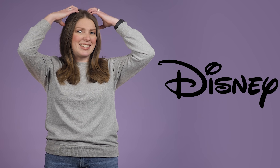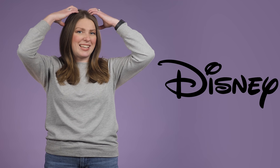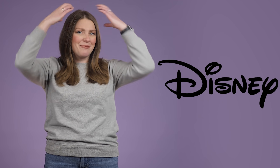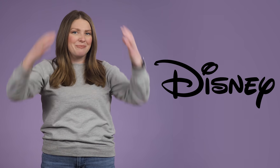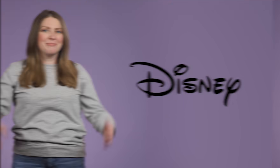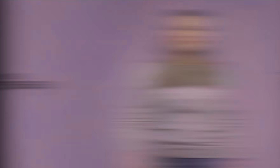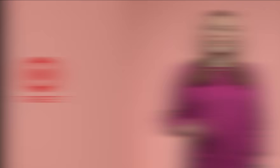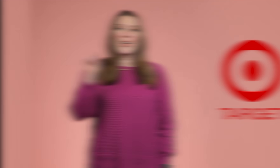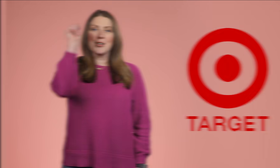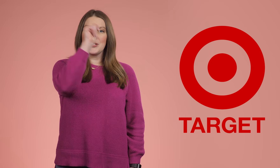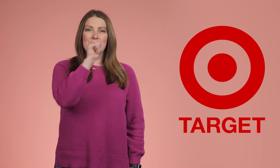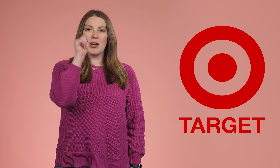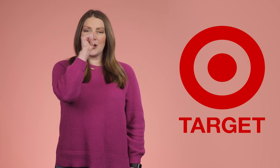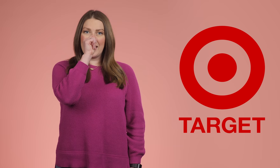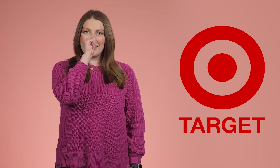Disney. Target.